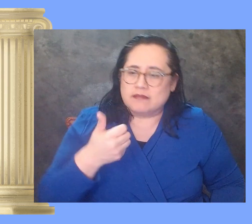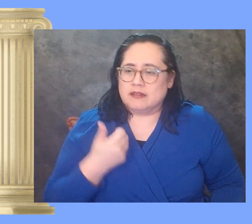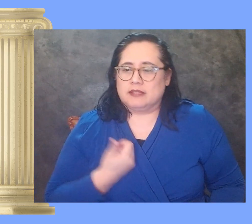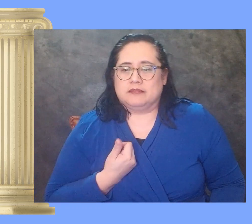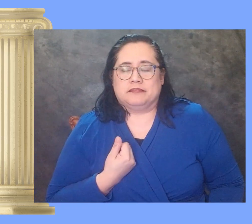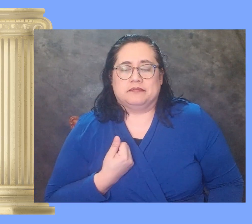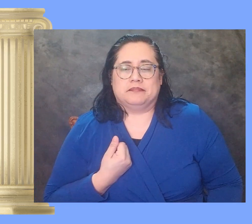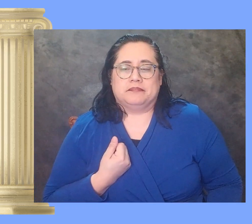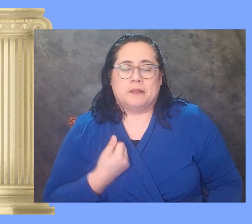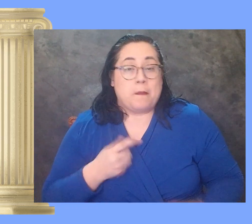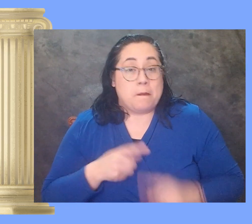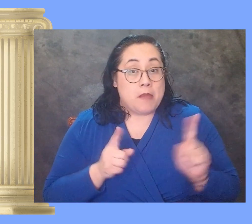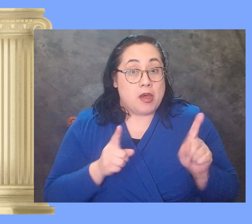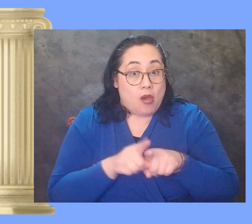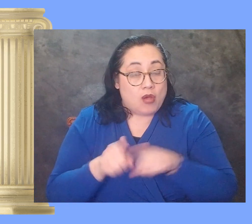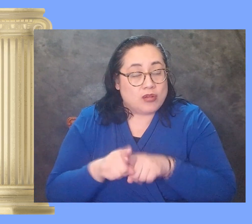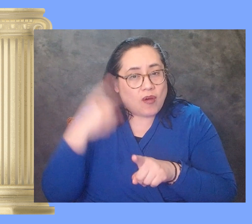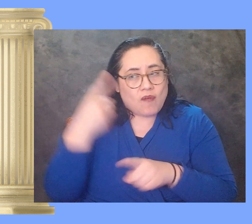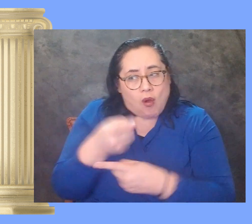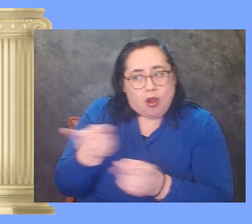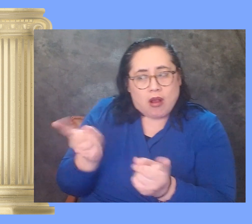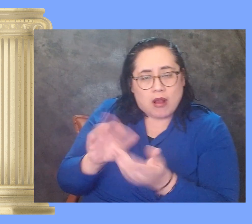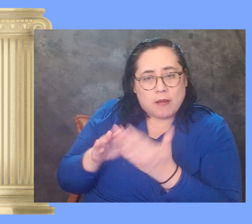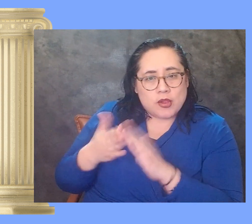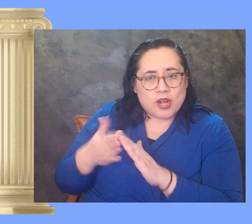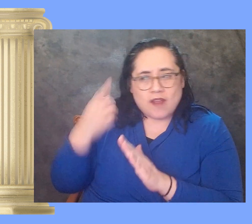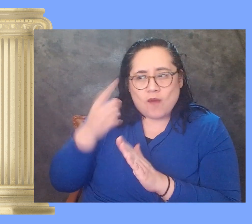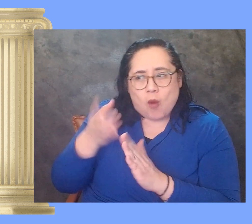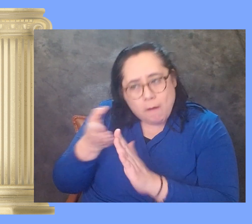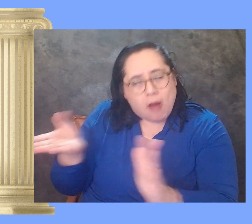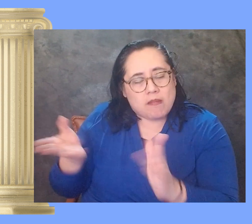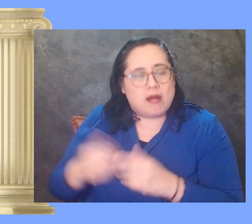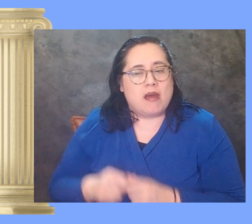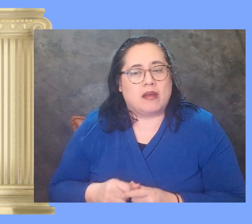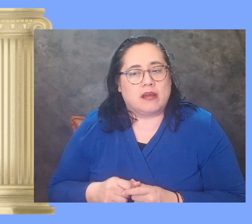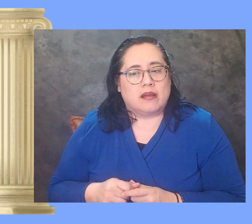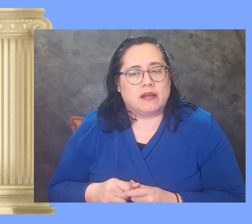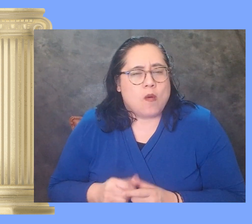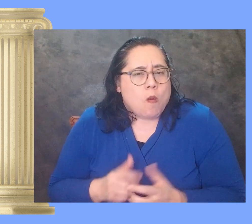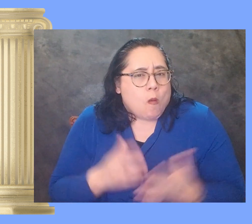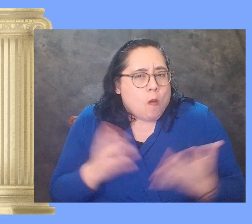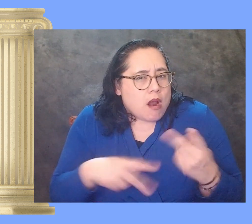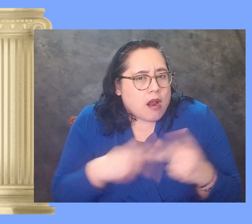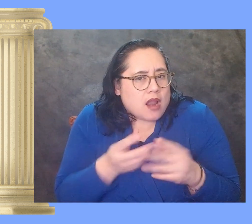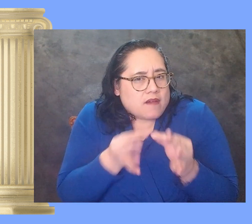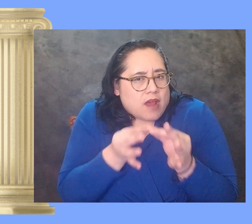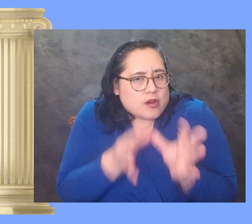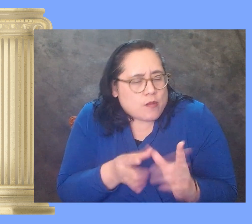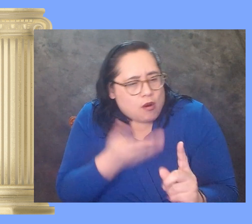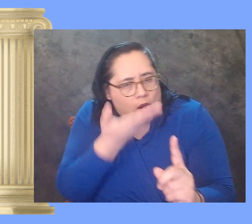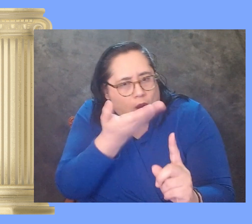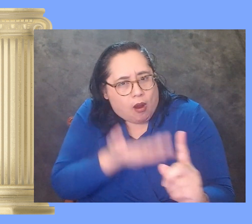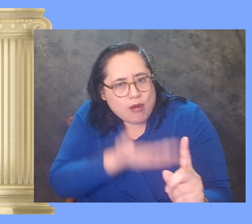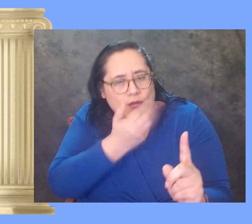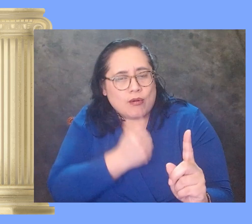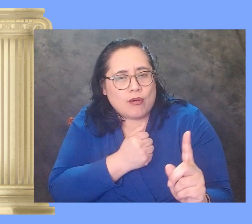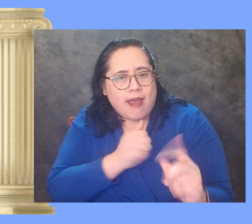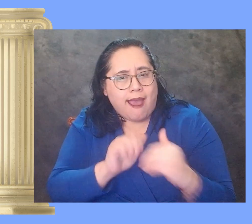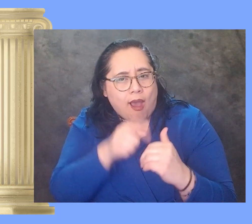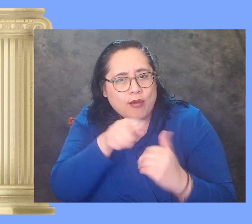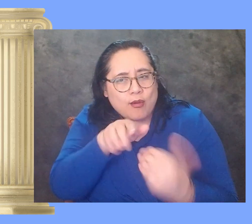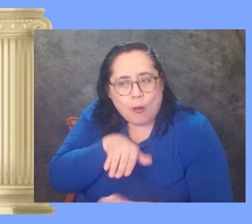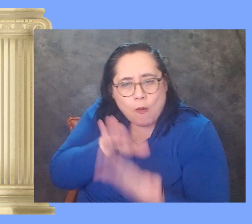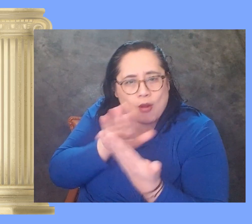yourself, but also for the community, for the public, so we can know what kind of interpreter are